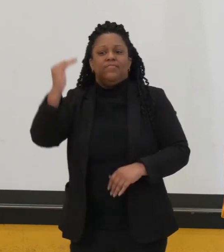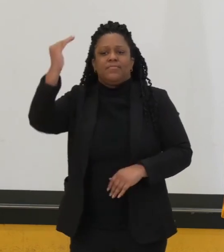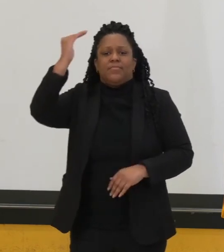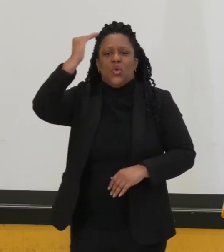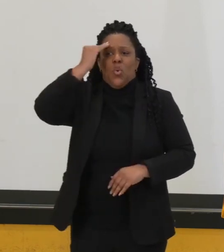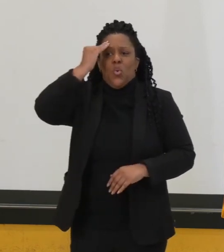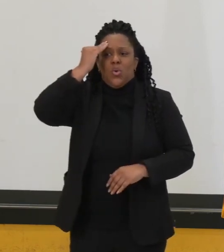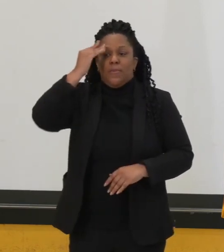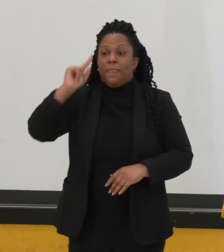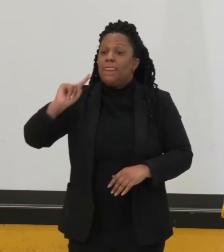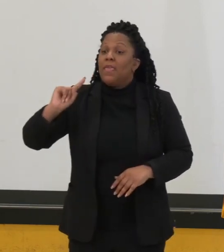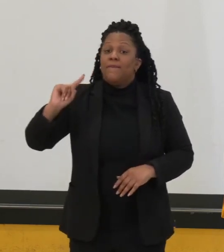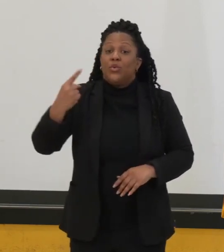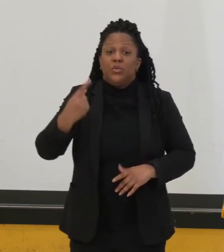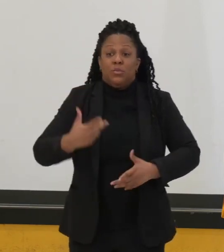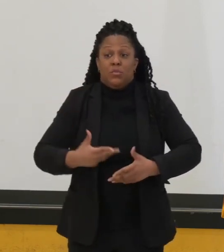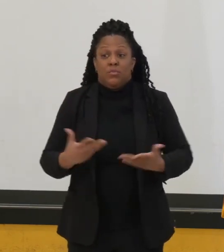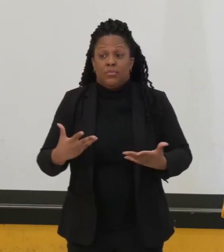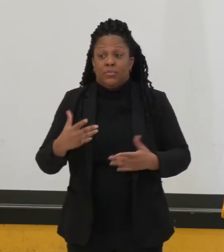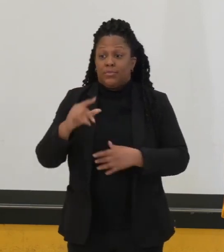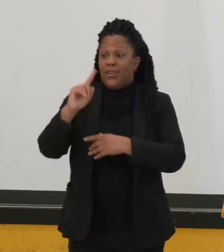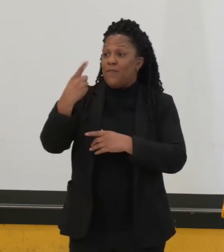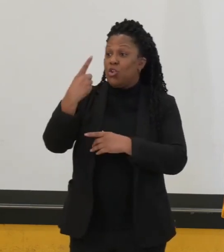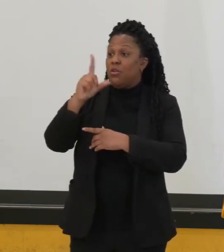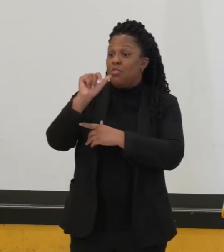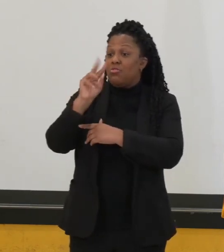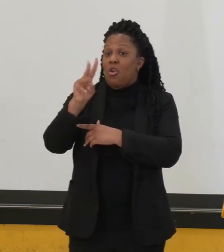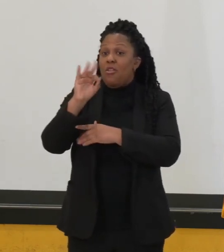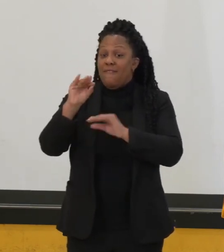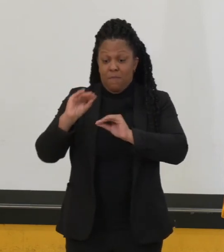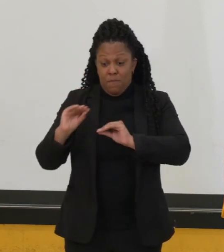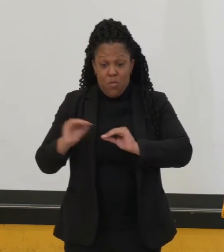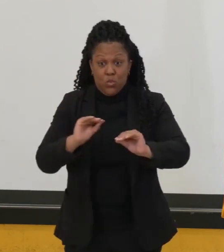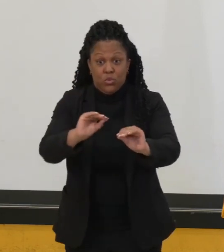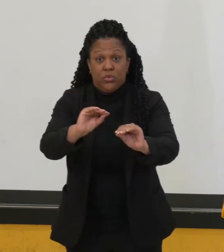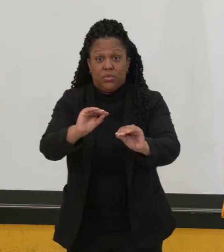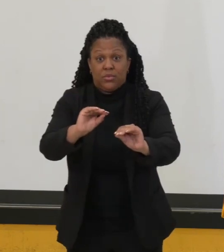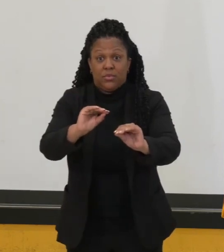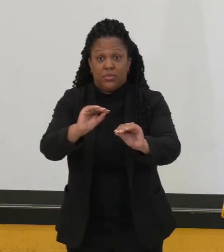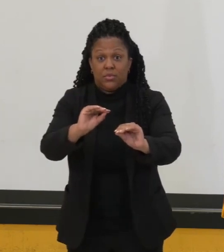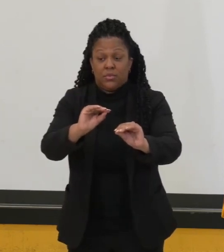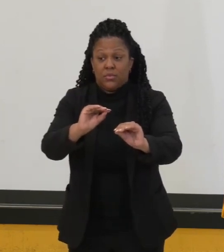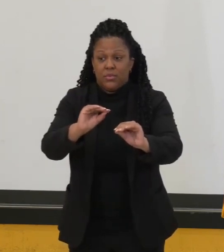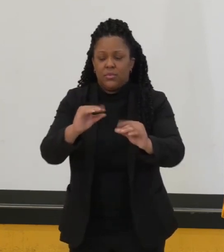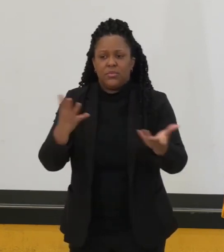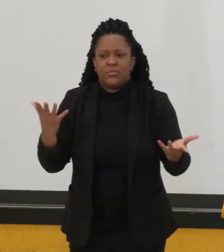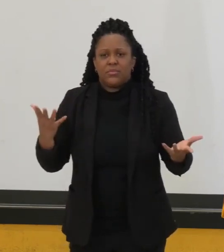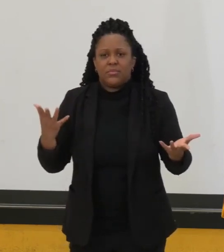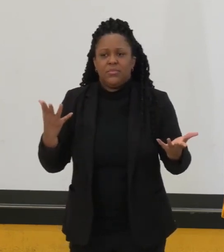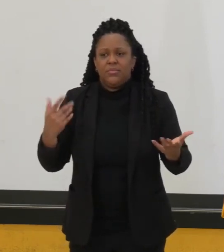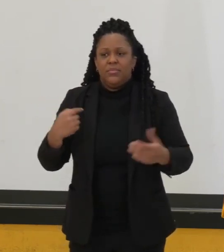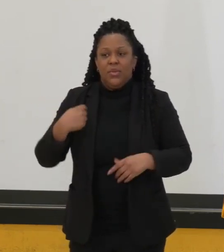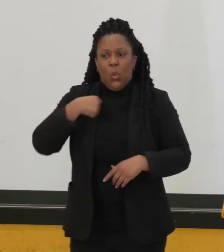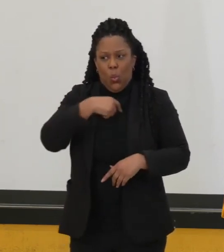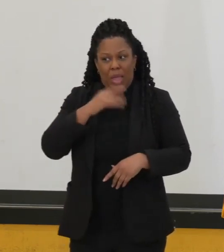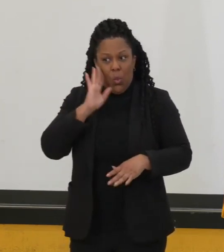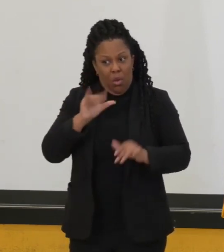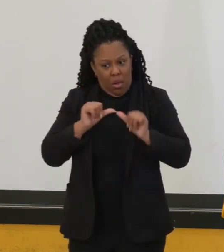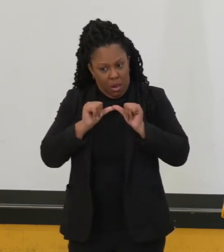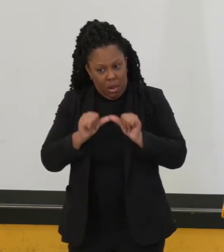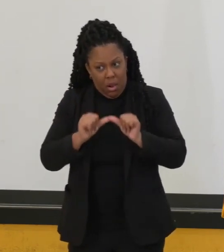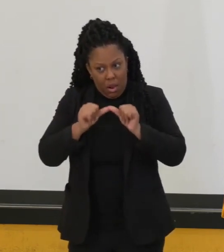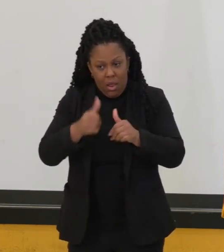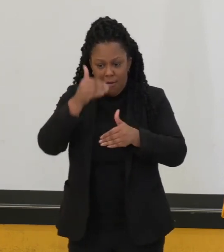motion is that objects in motion will remain in motion until some force stops it from happening. And so